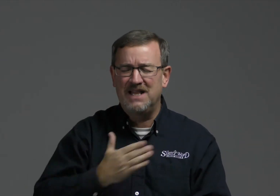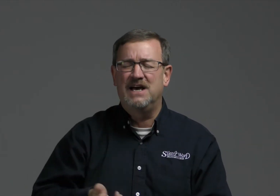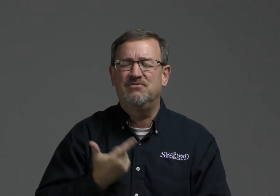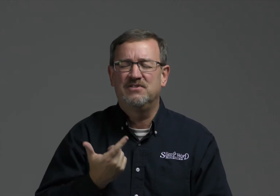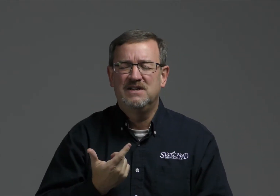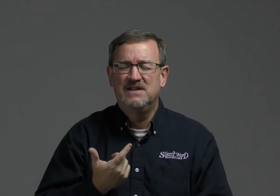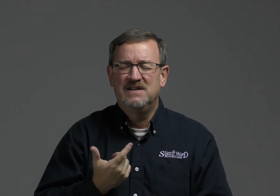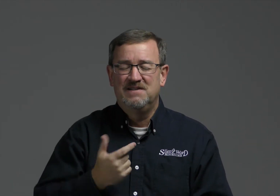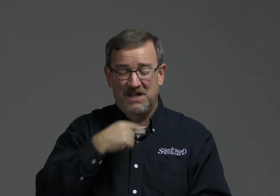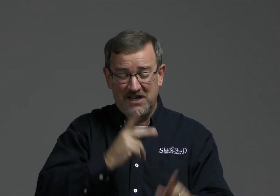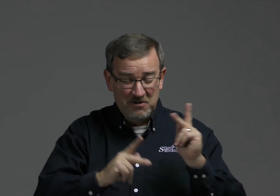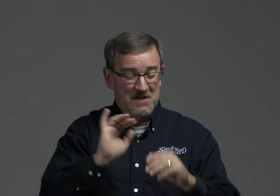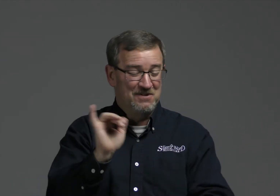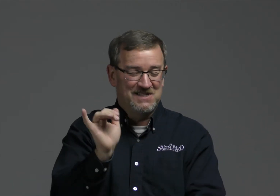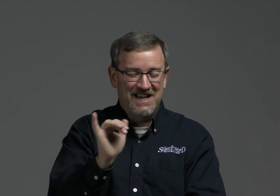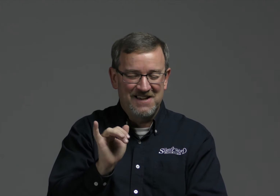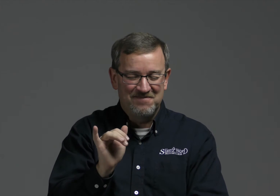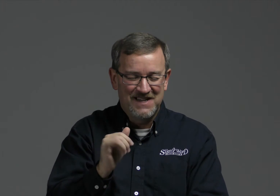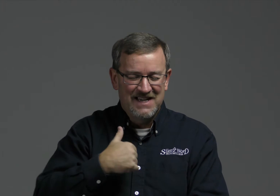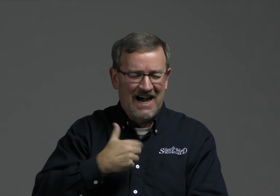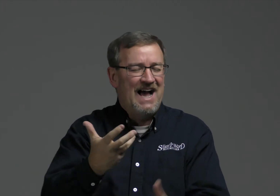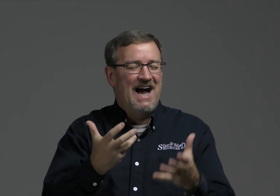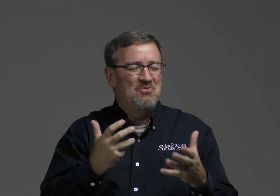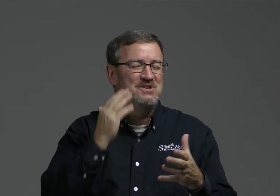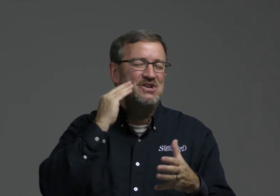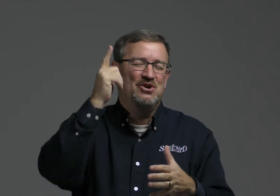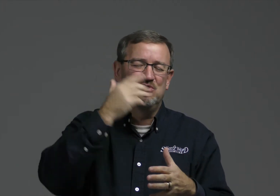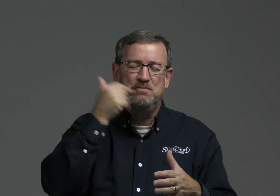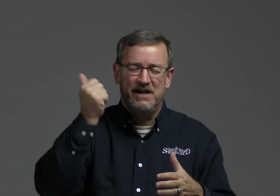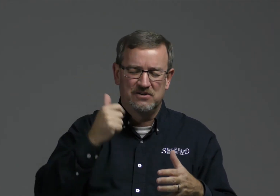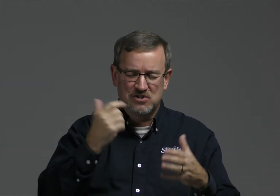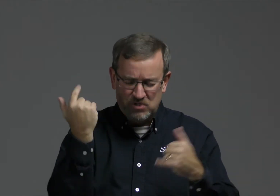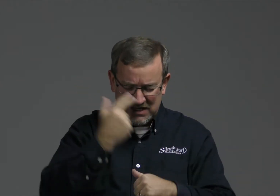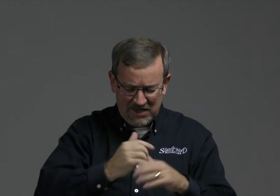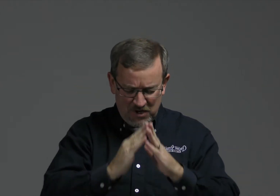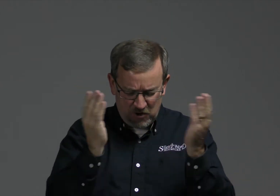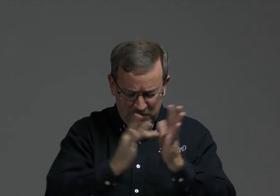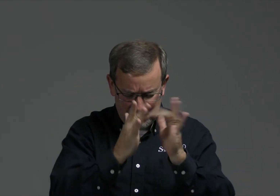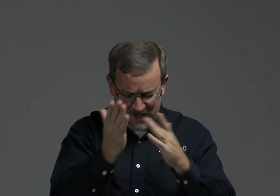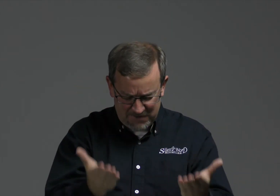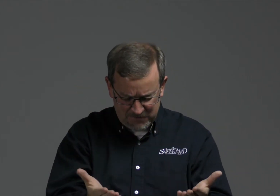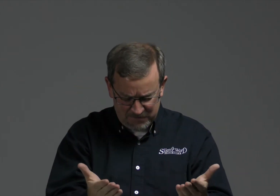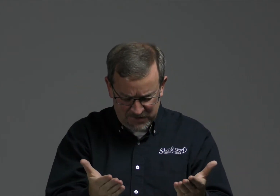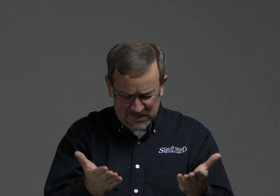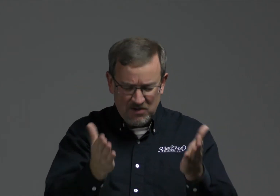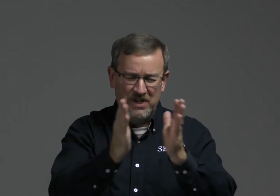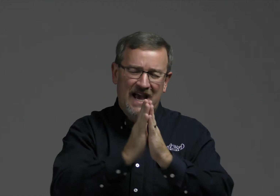my life? They're hearing people the same. I want to know you better. And so today we open the Bible and we